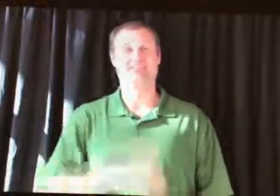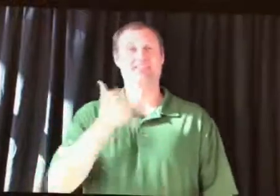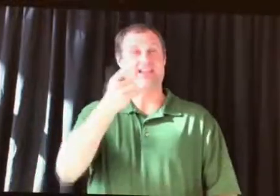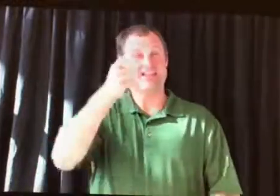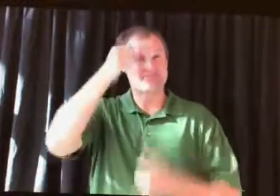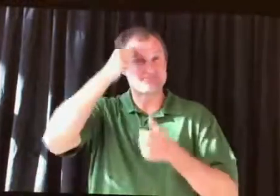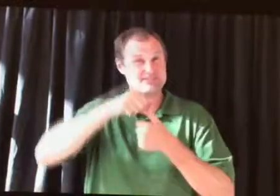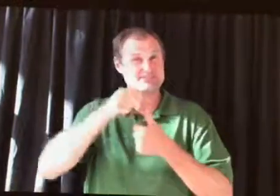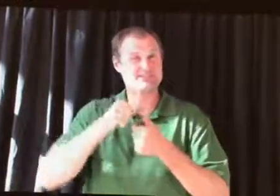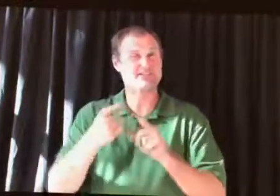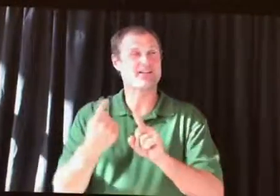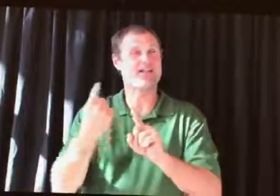life.